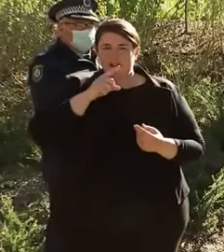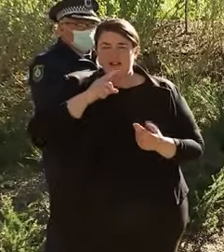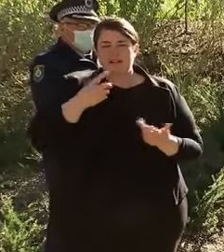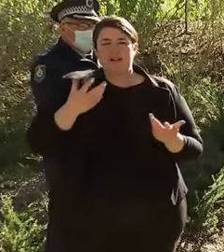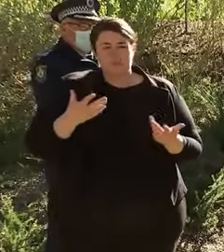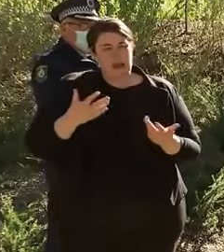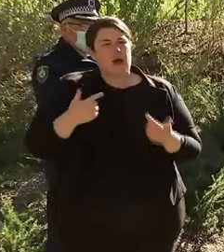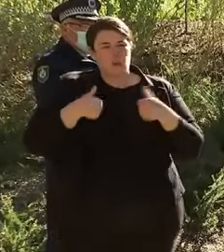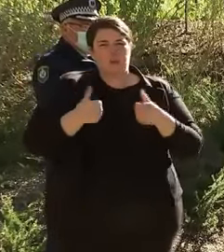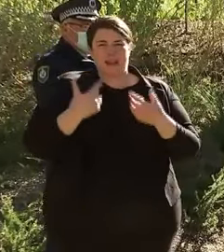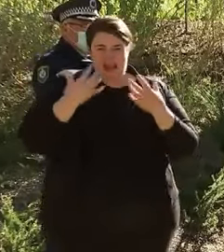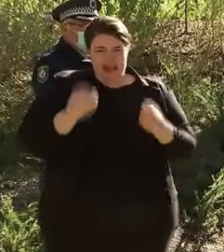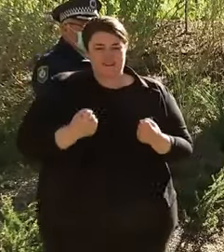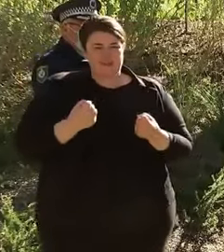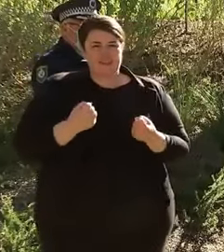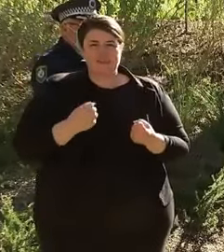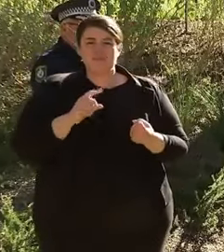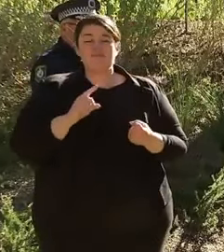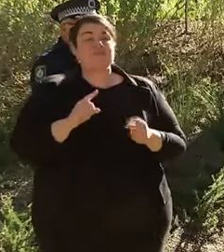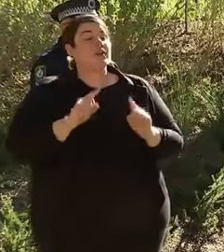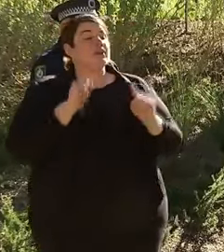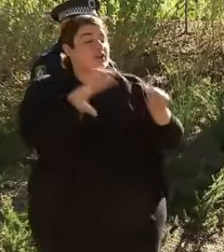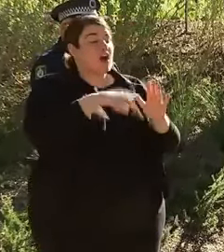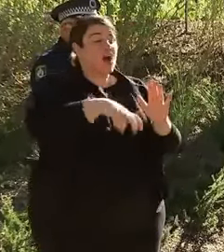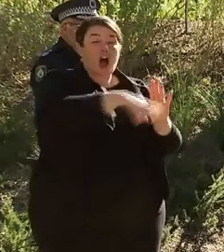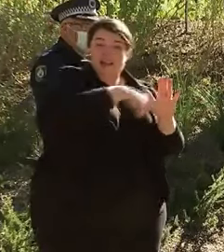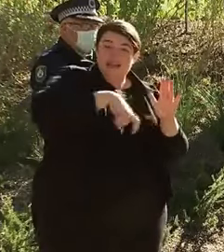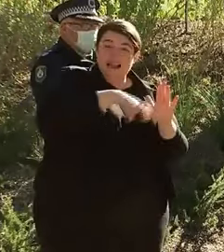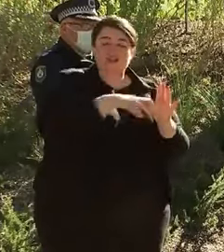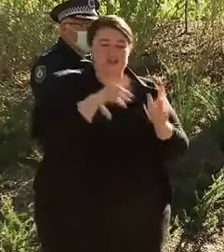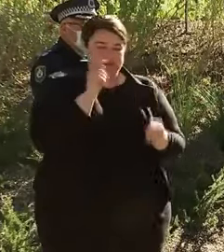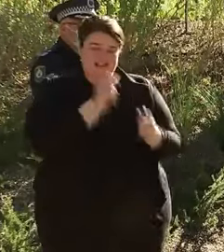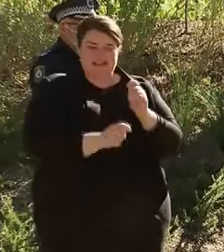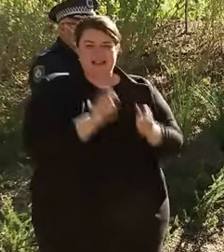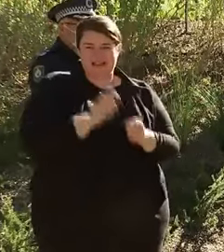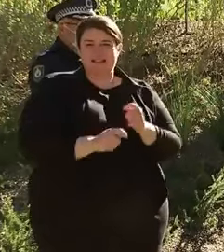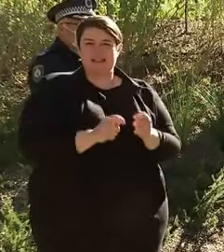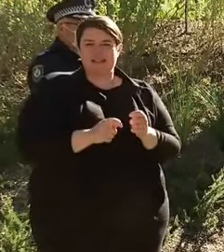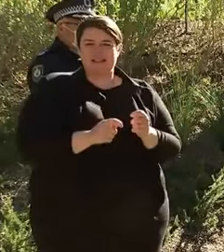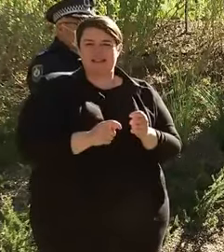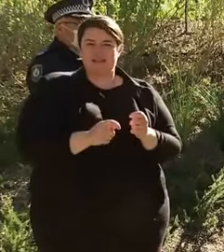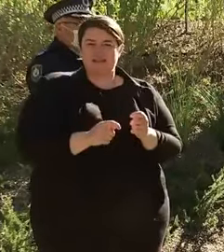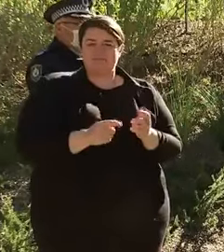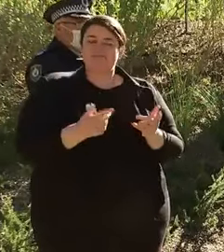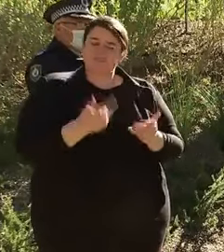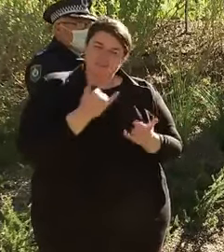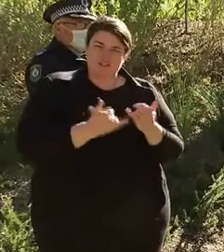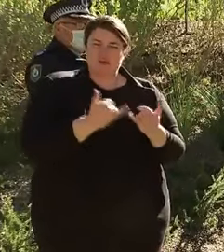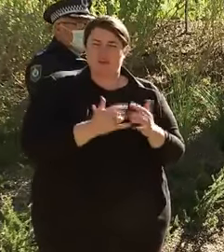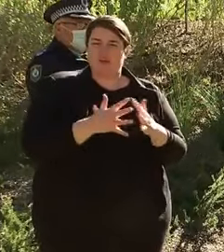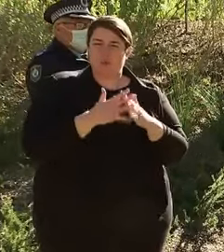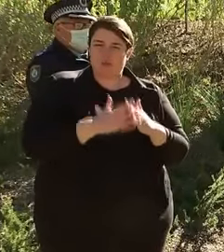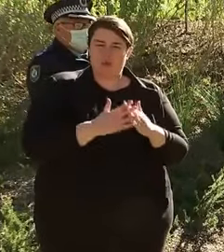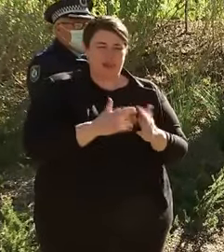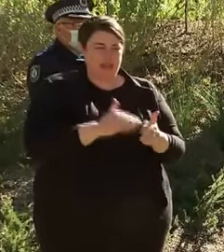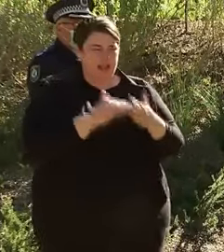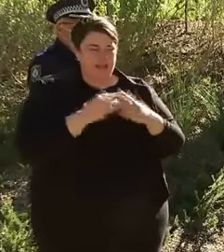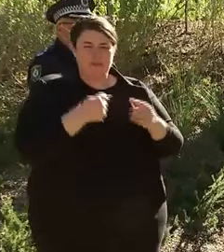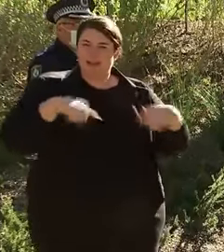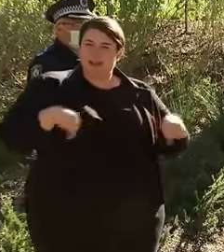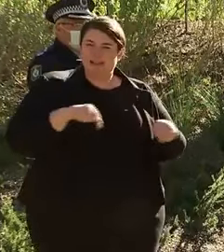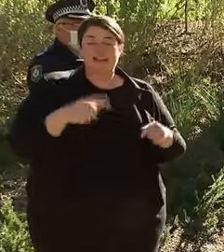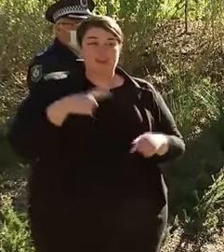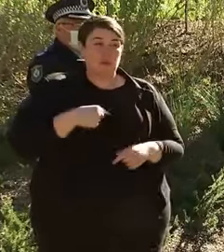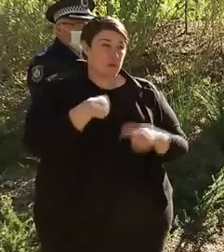but people have then been told to go into isolation and get tested, and that's a very effective mechanism, and hence our